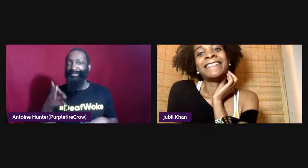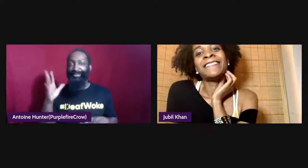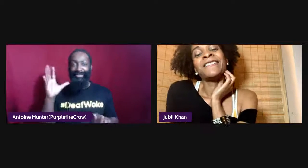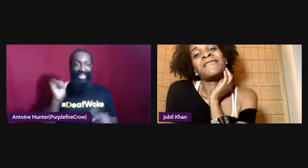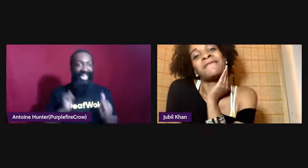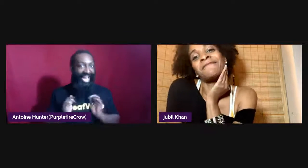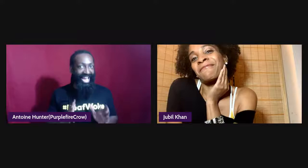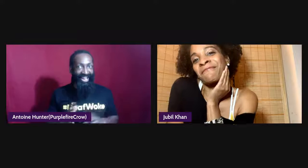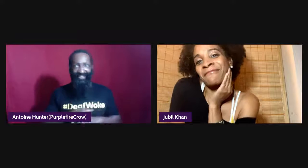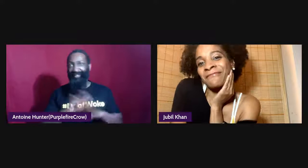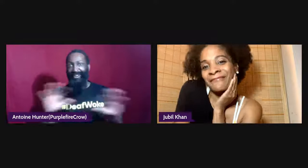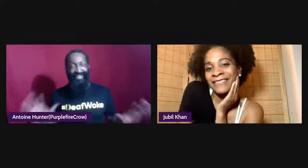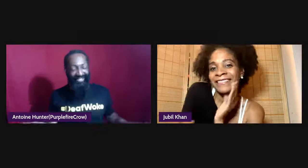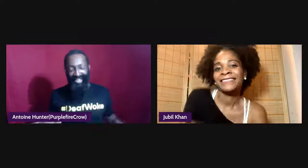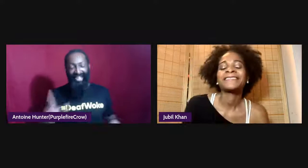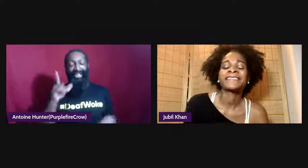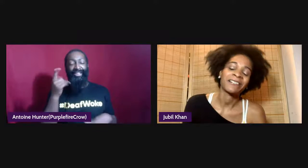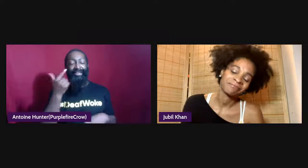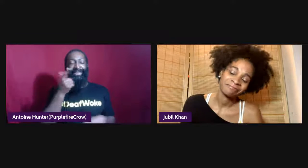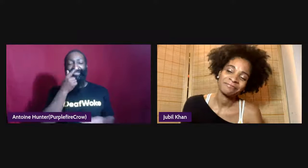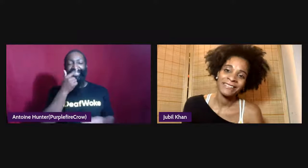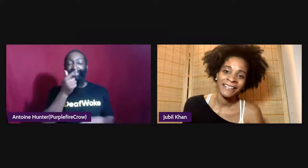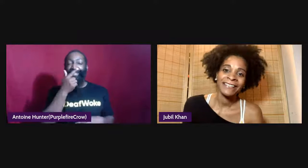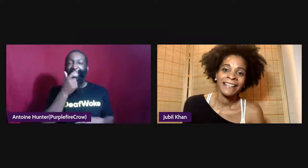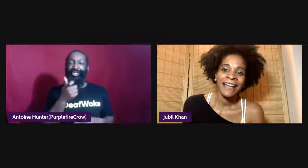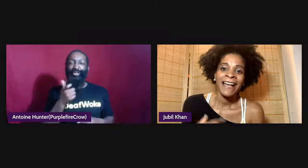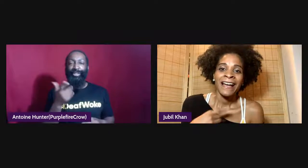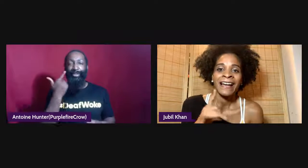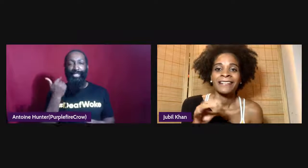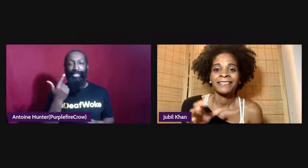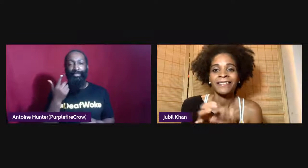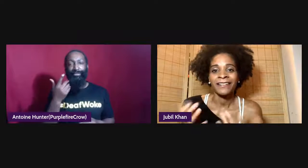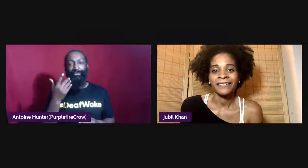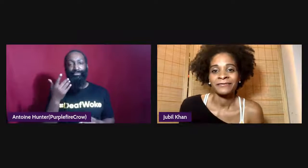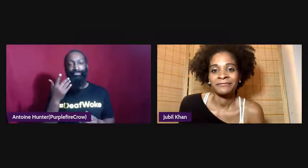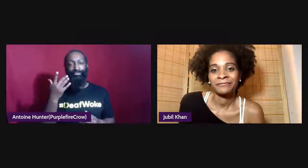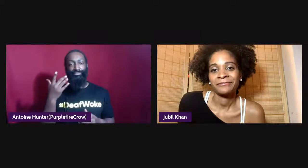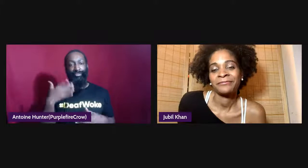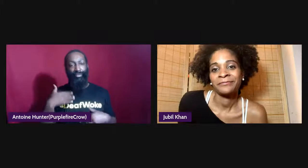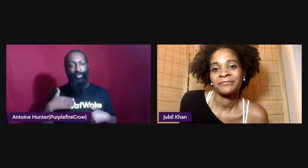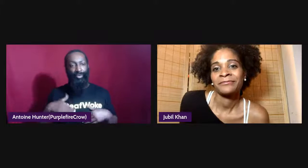A lot of people don't know that you are an incredible dancer, actress.